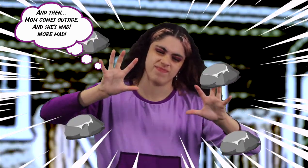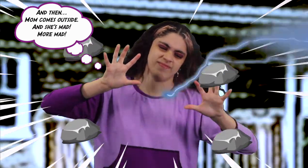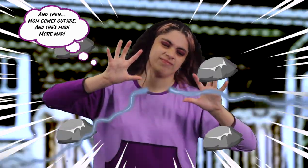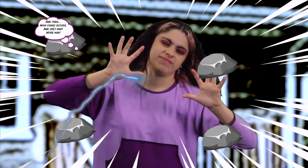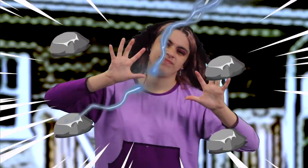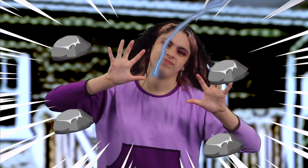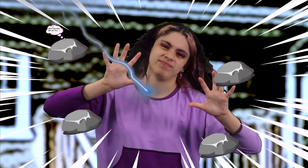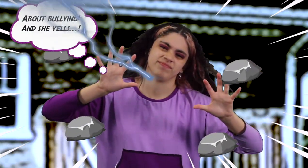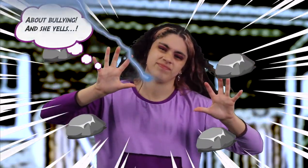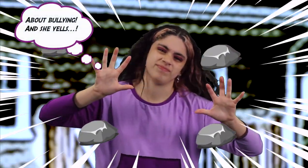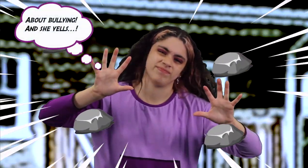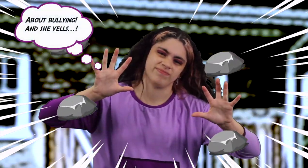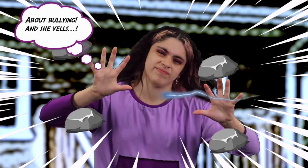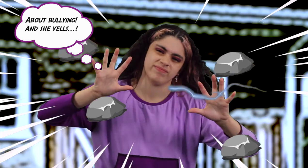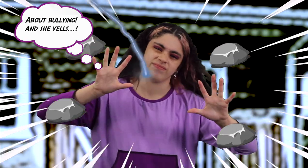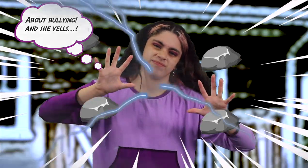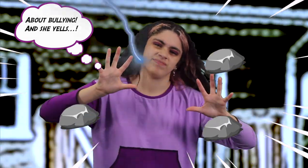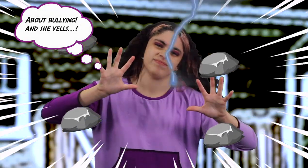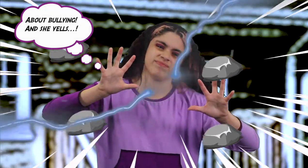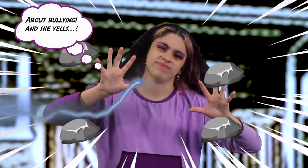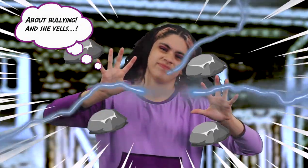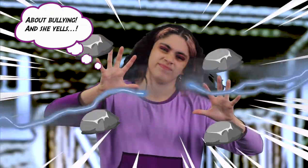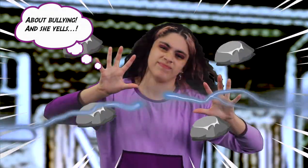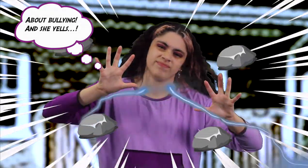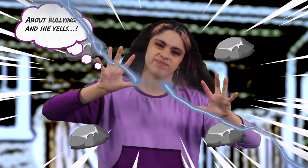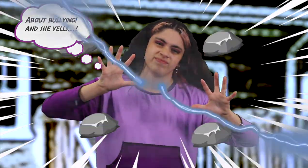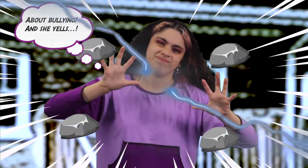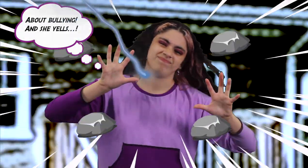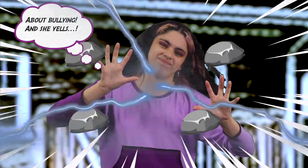about bullying and she yells.